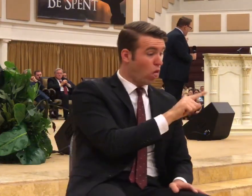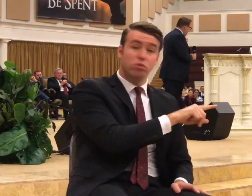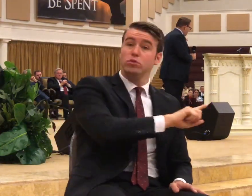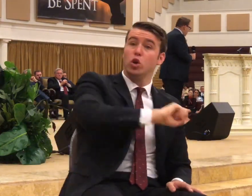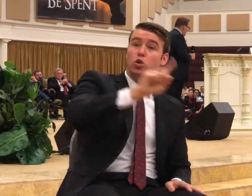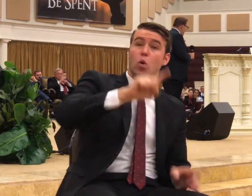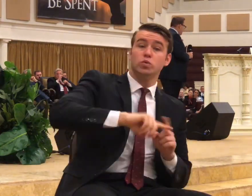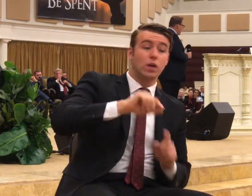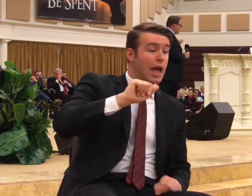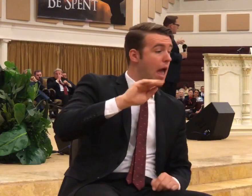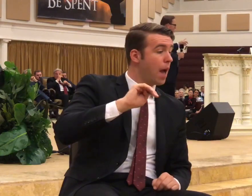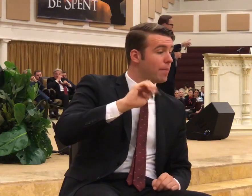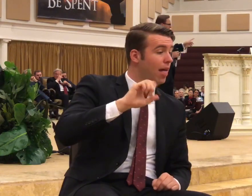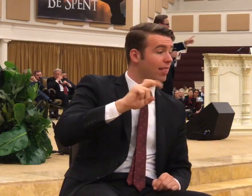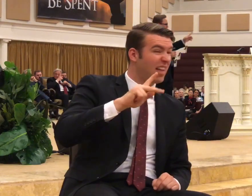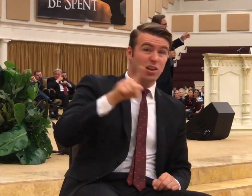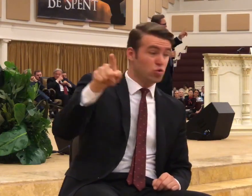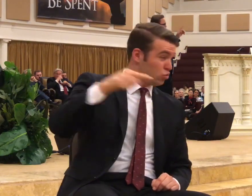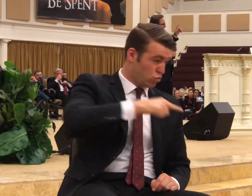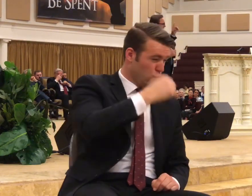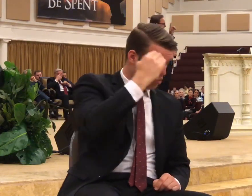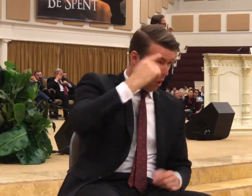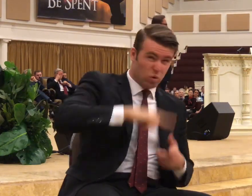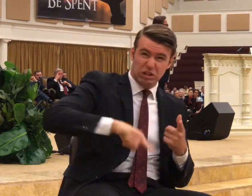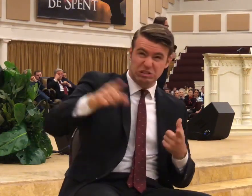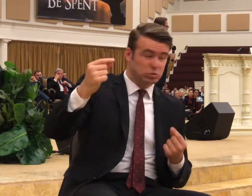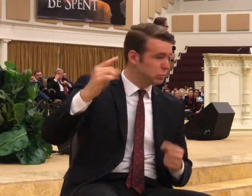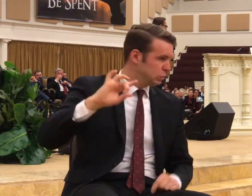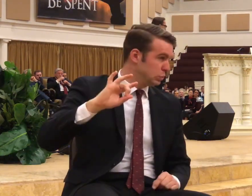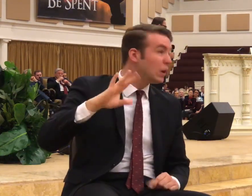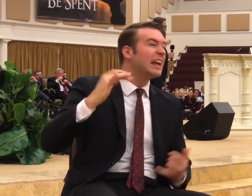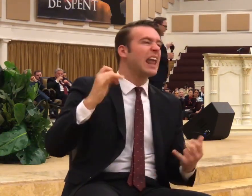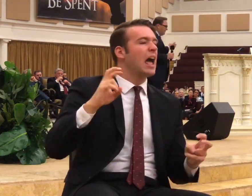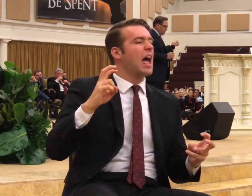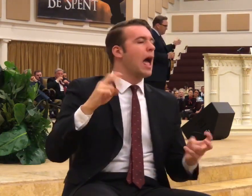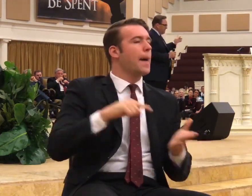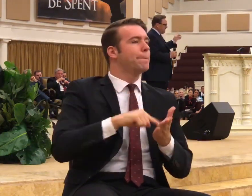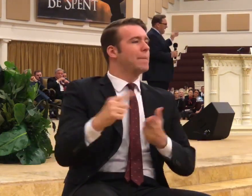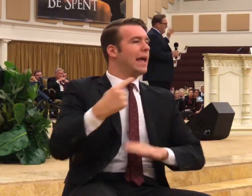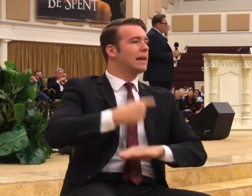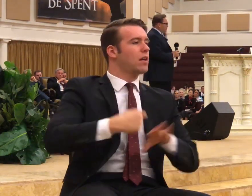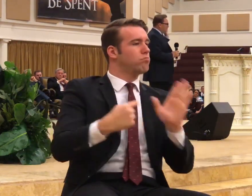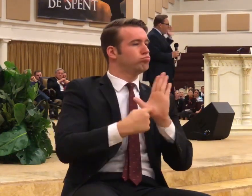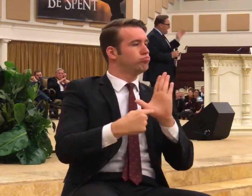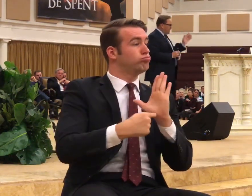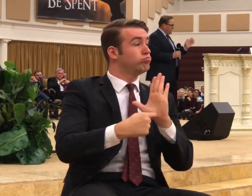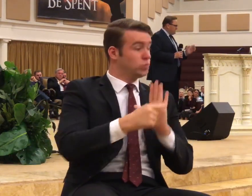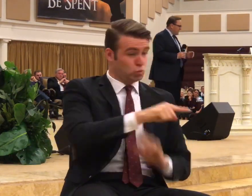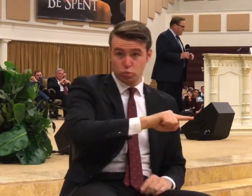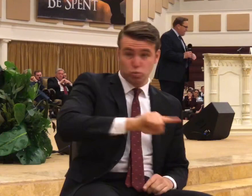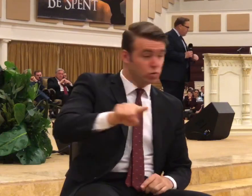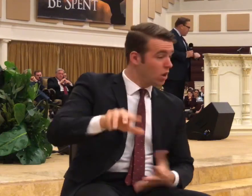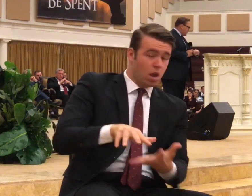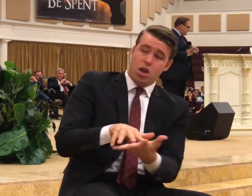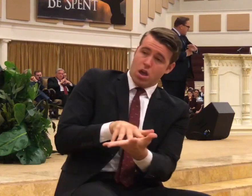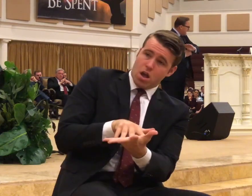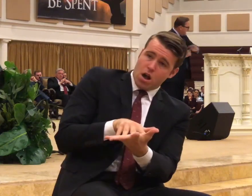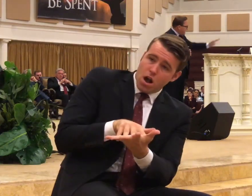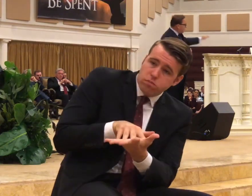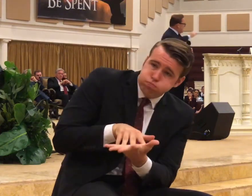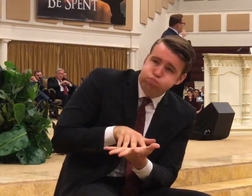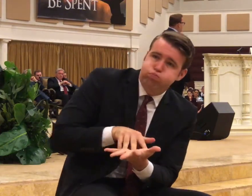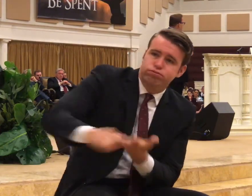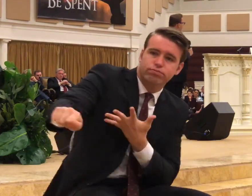to Amalek. You know what Amalek did to my people. And it's payday that has come. I want you to utterly defeat them. I want you to